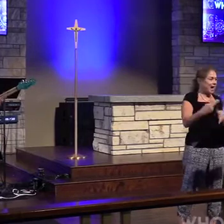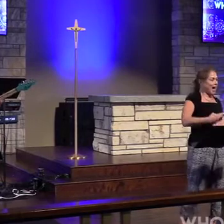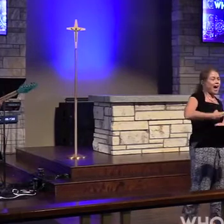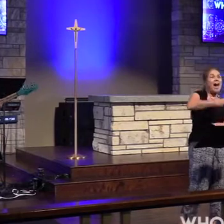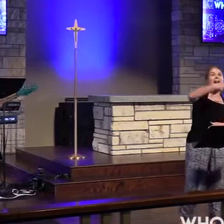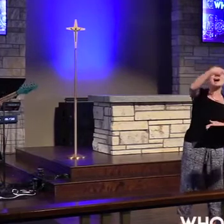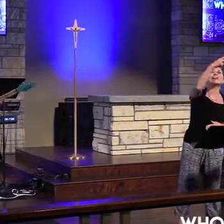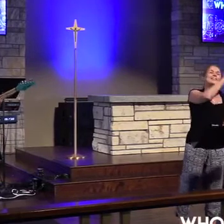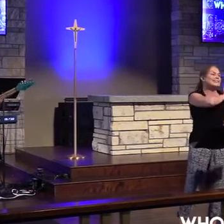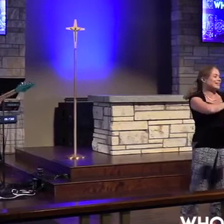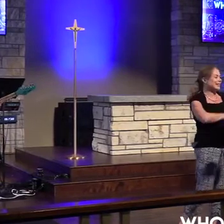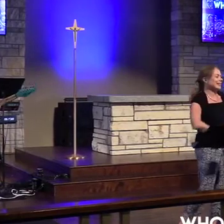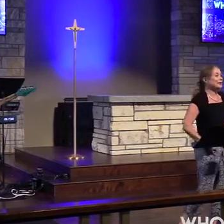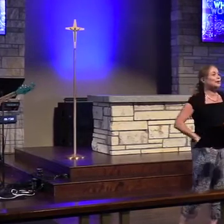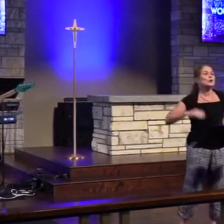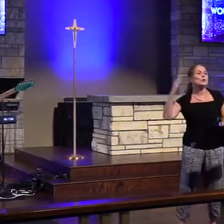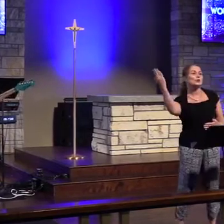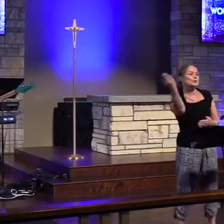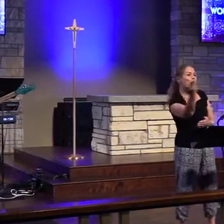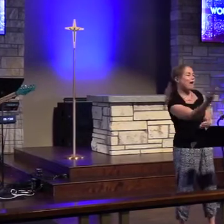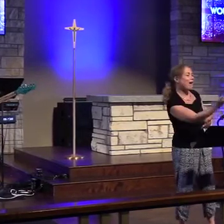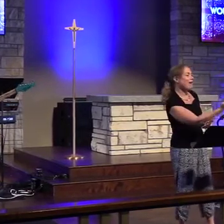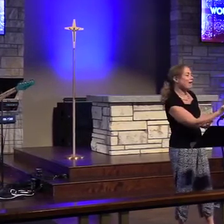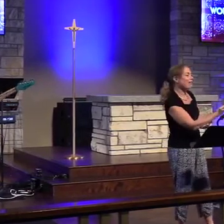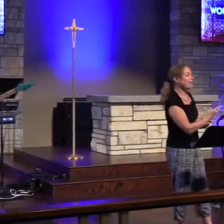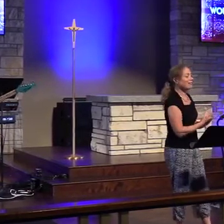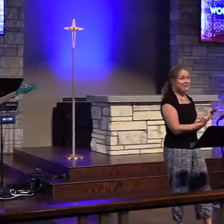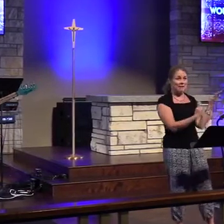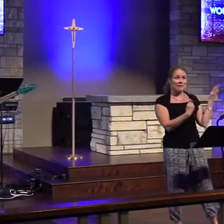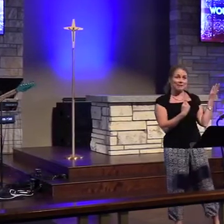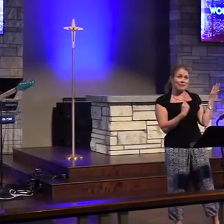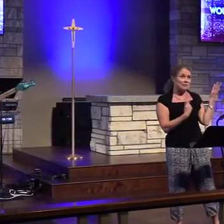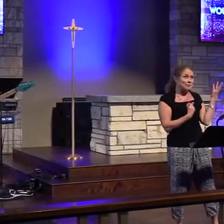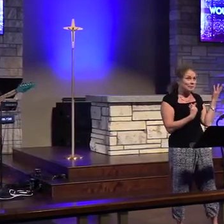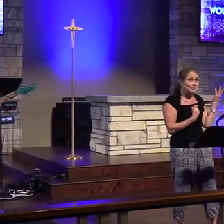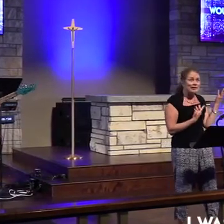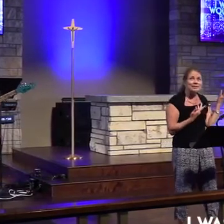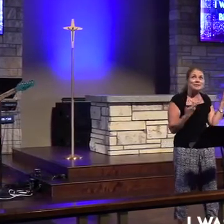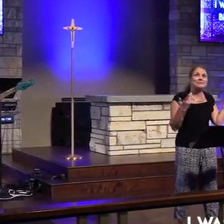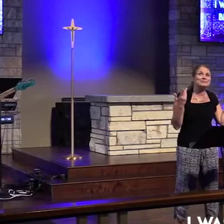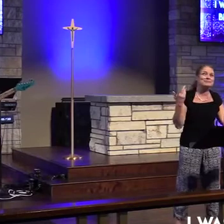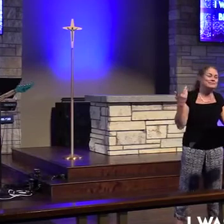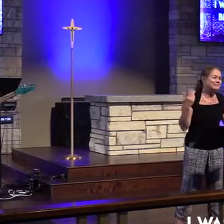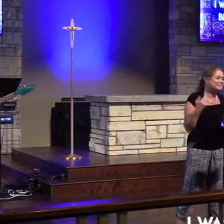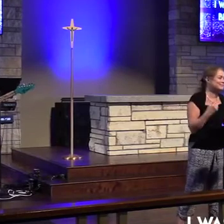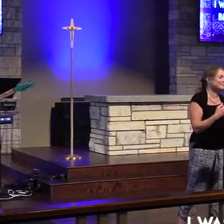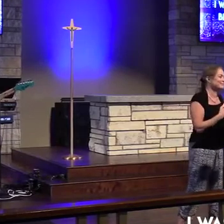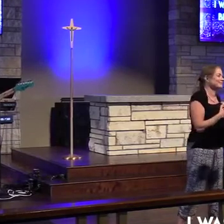high that the highest King would welcome me.